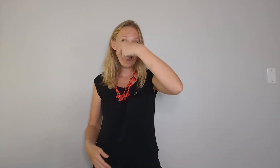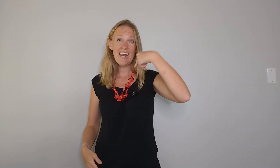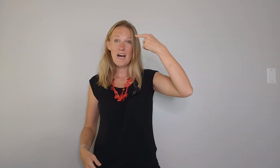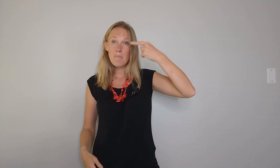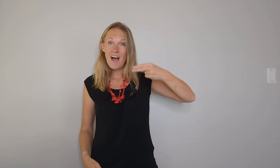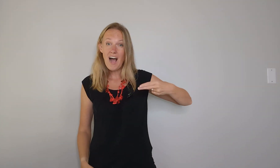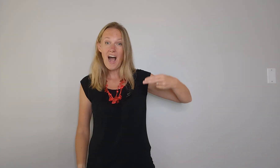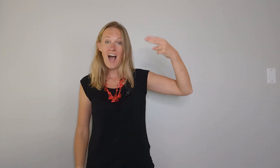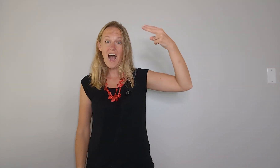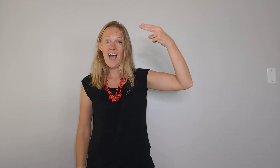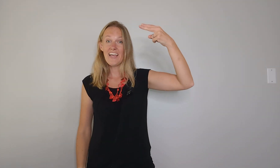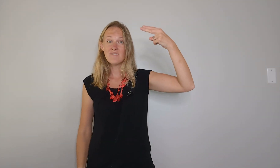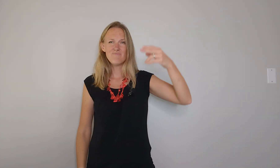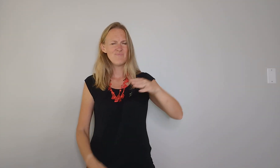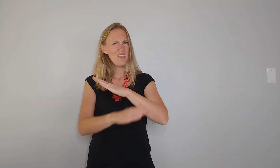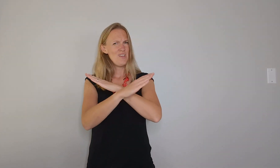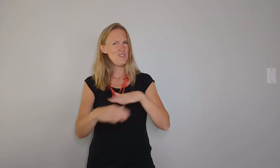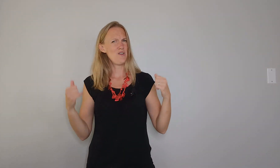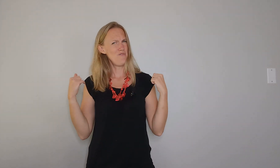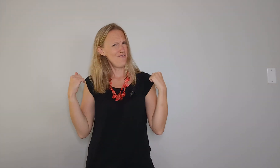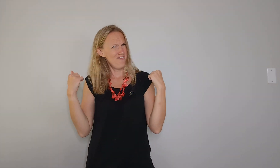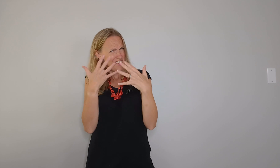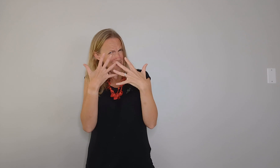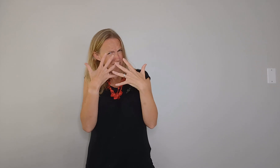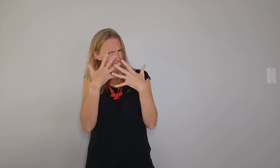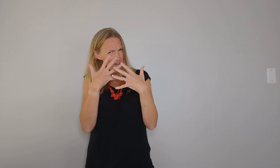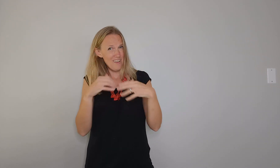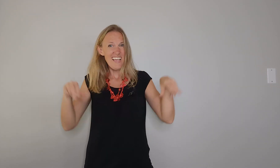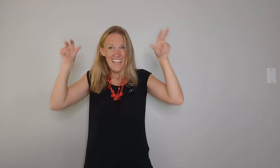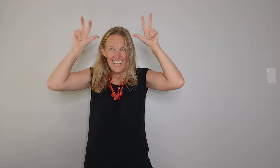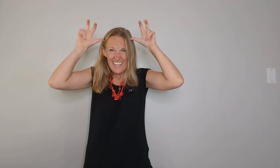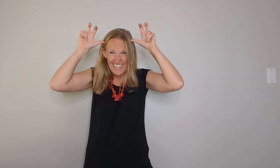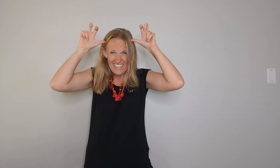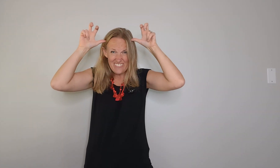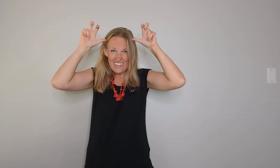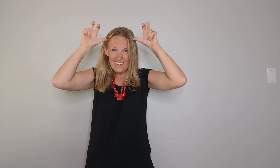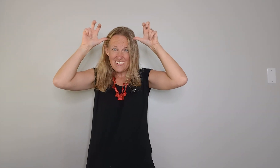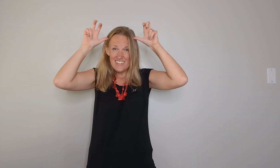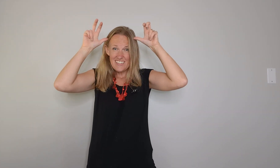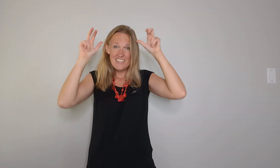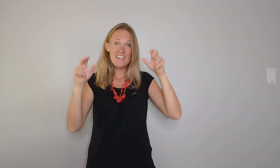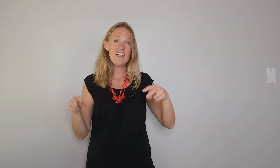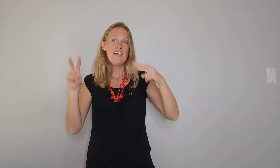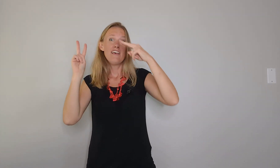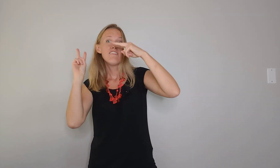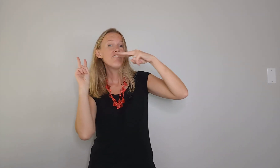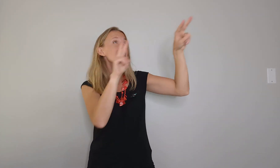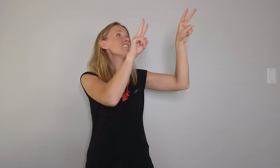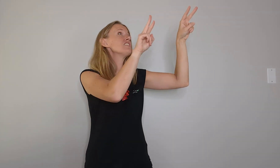head up high. Don't fear no evil. Fix